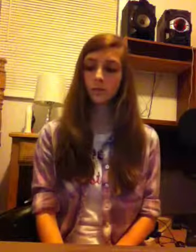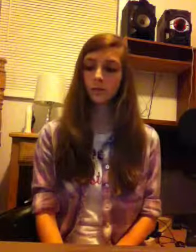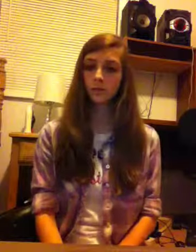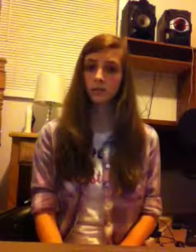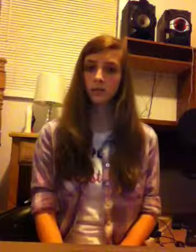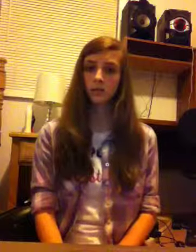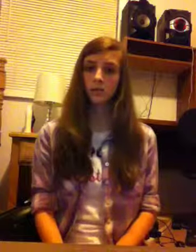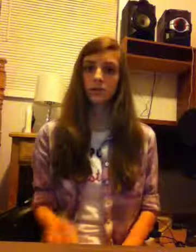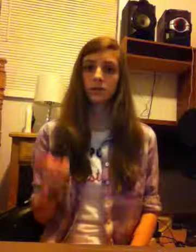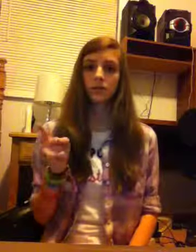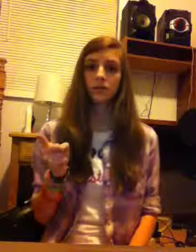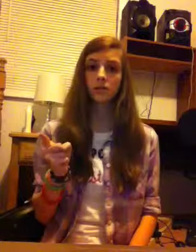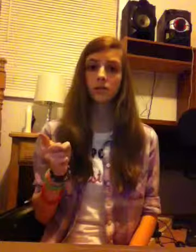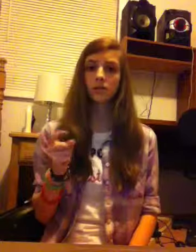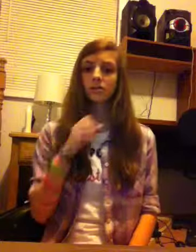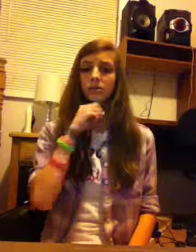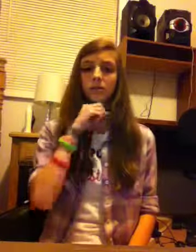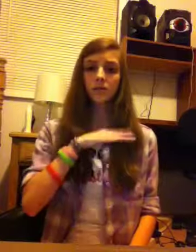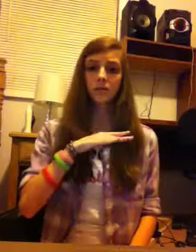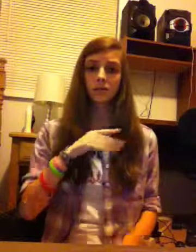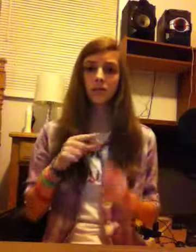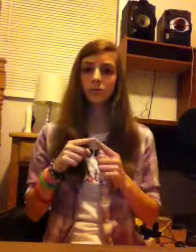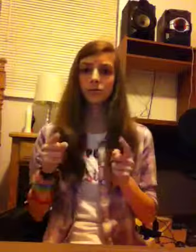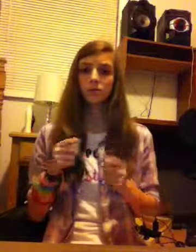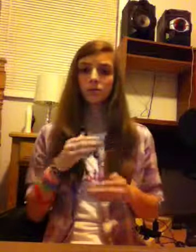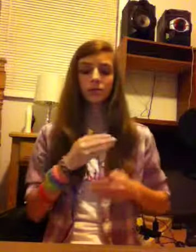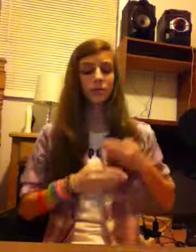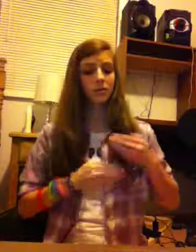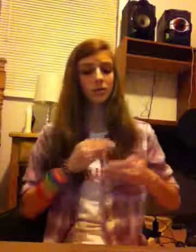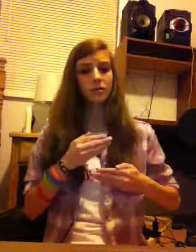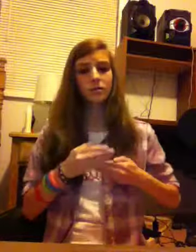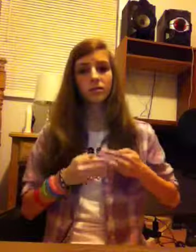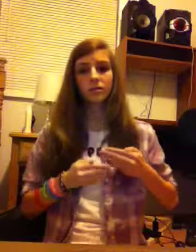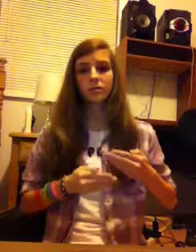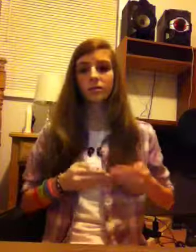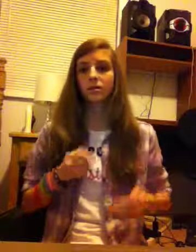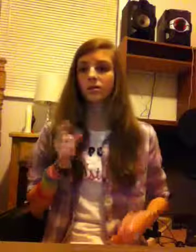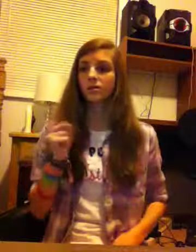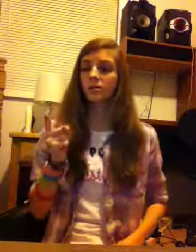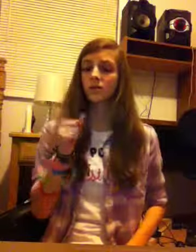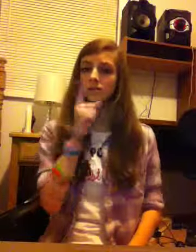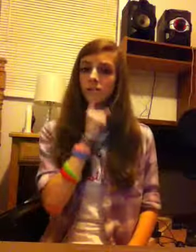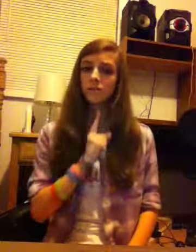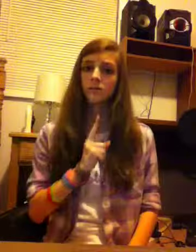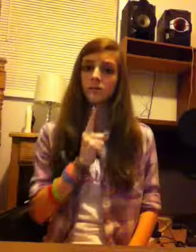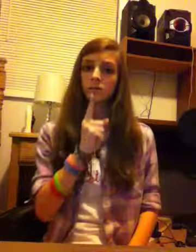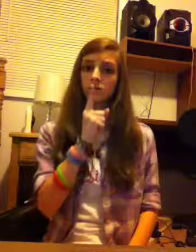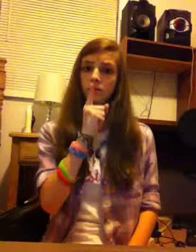She is messy But she's kind She is lonely